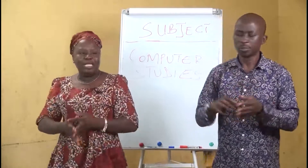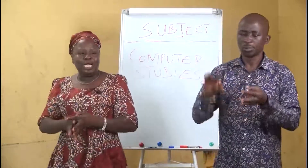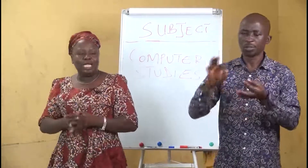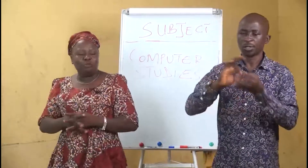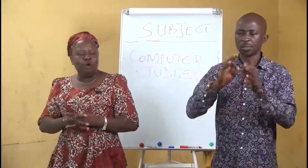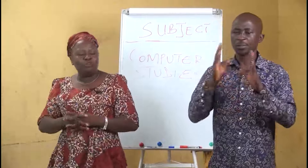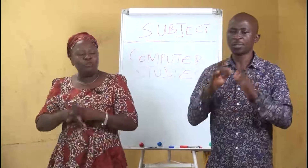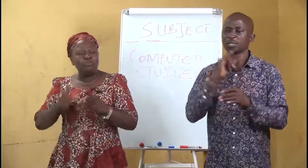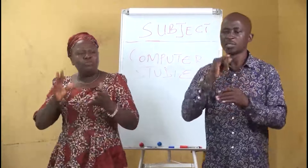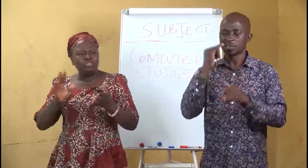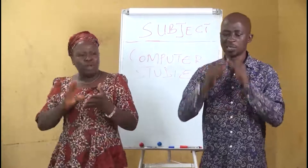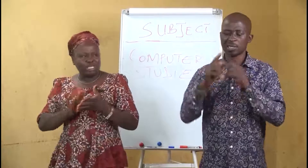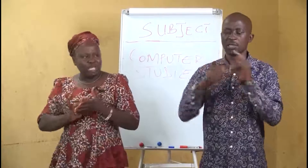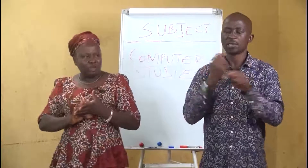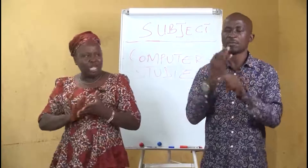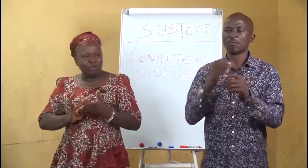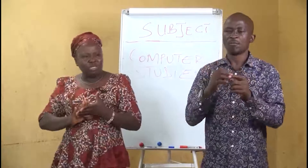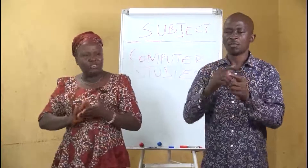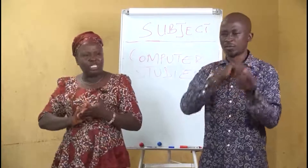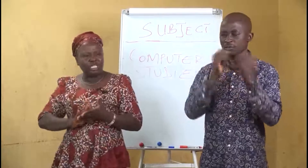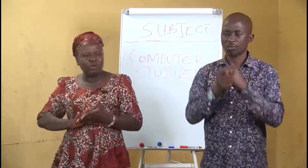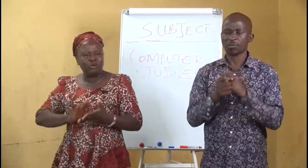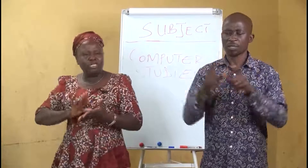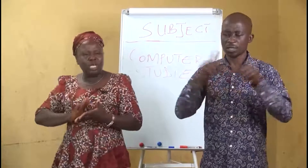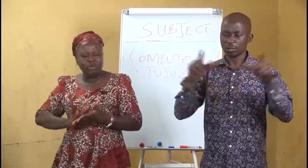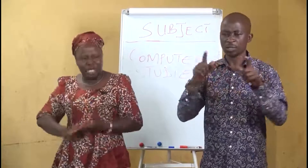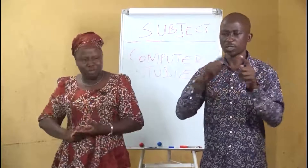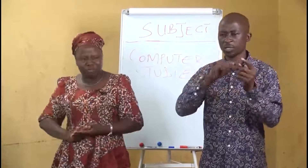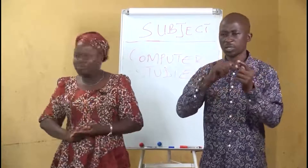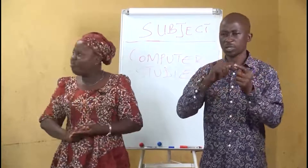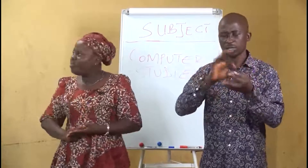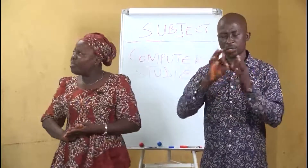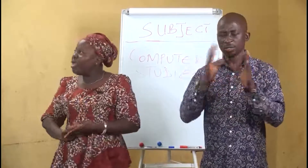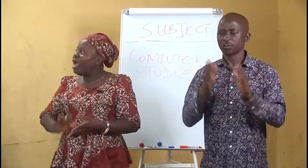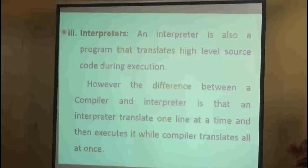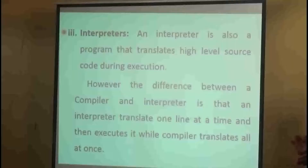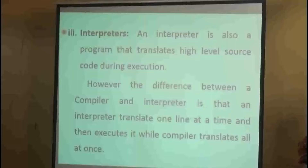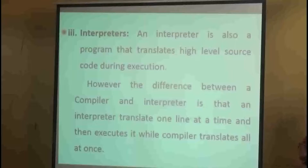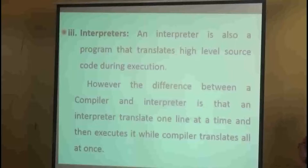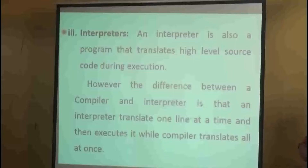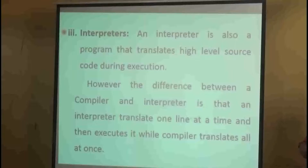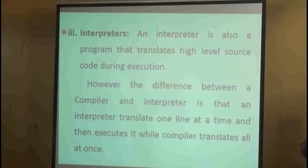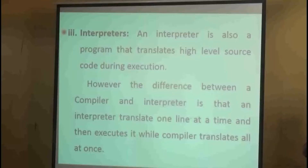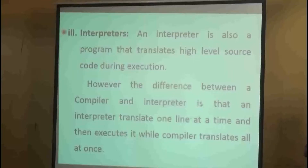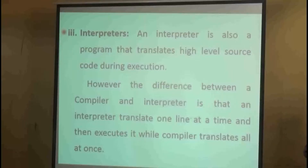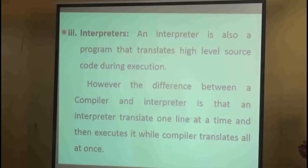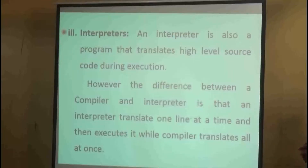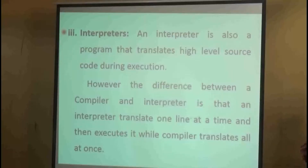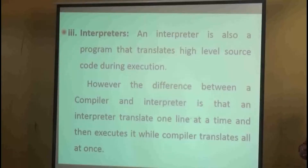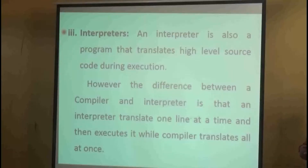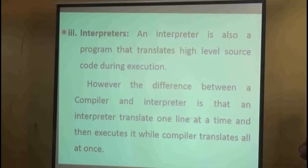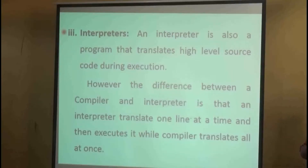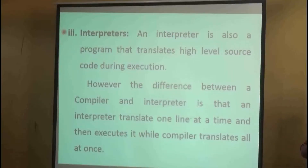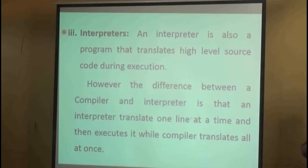Interpreter is the last type of translator, language translator that we have. An interpreter is also a program